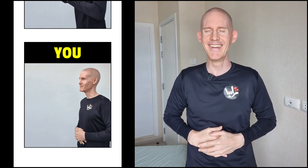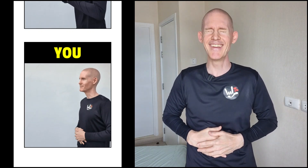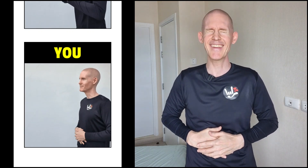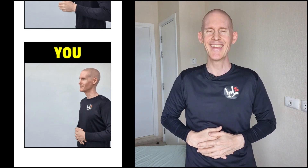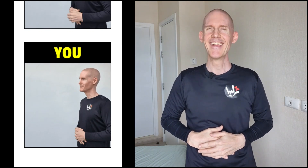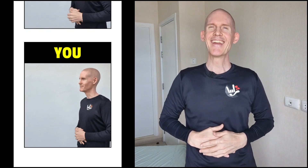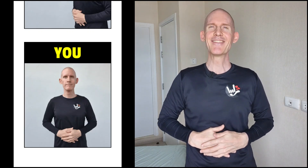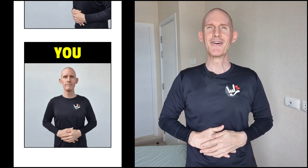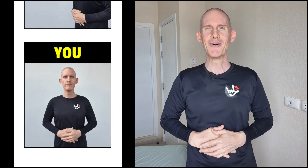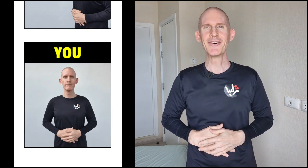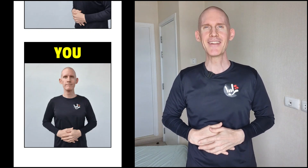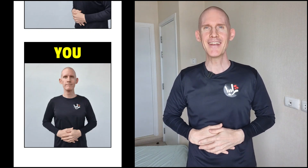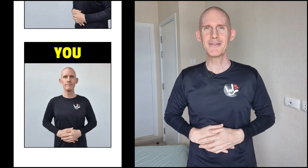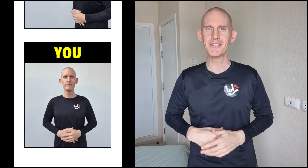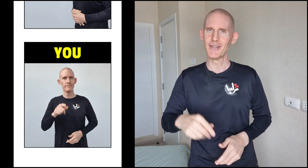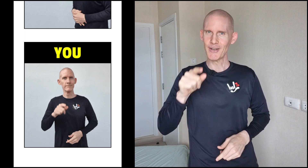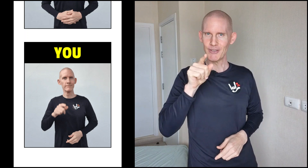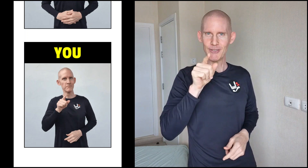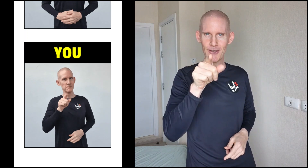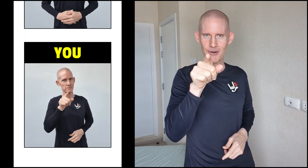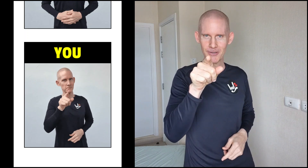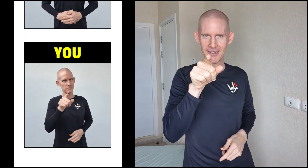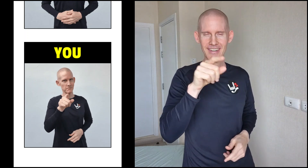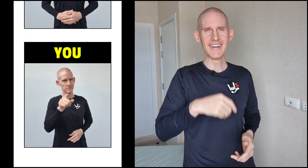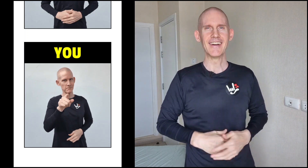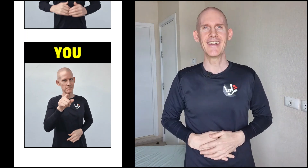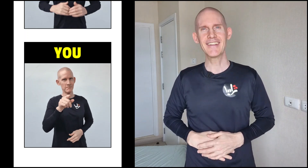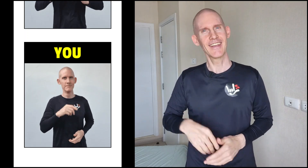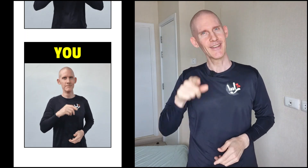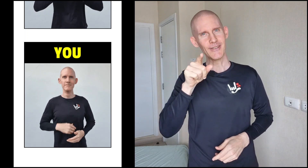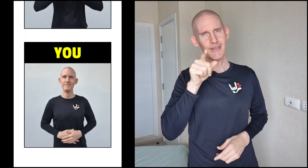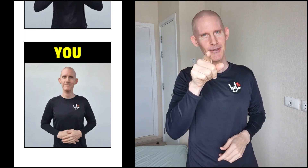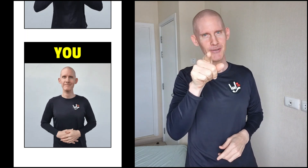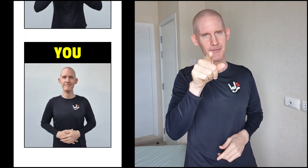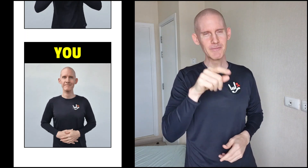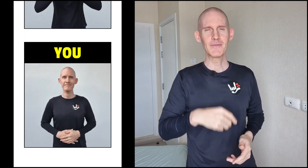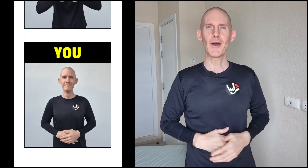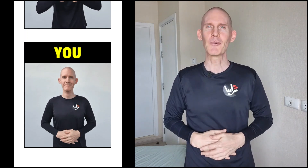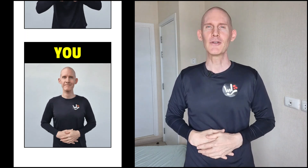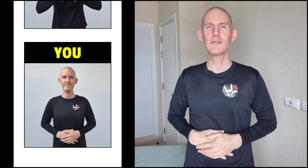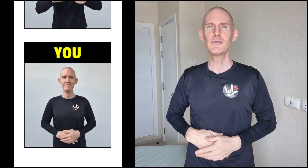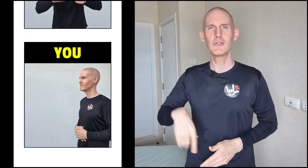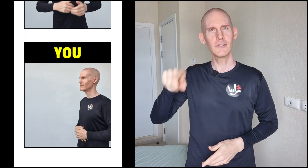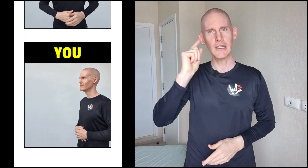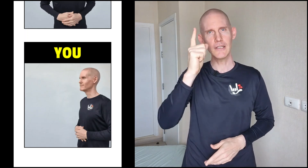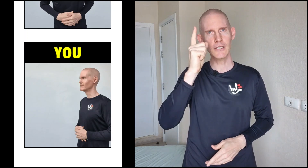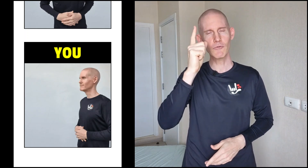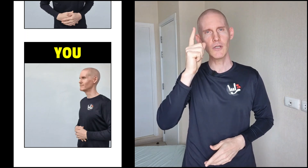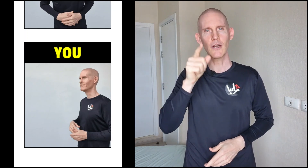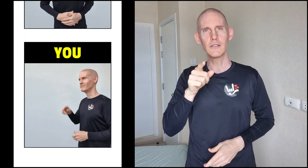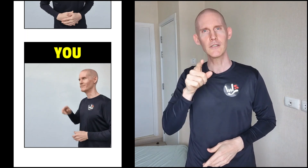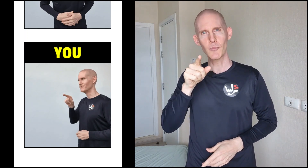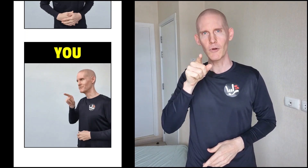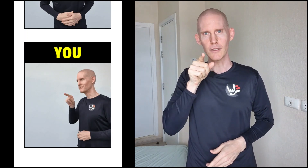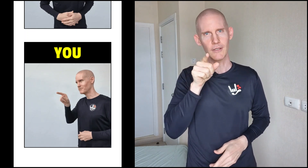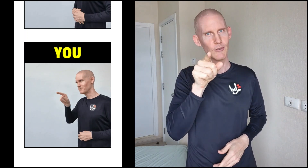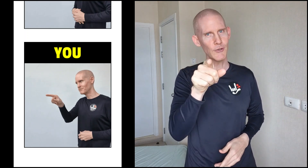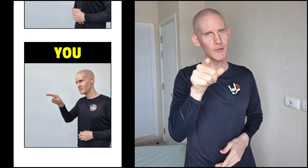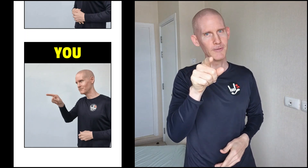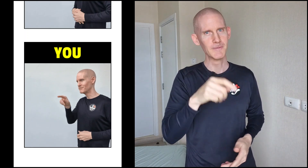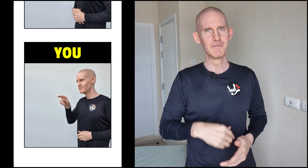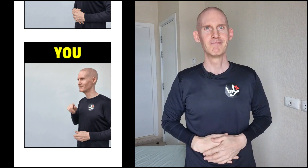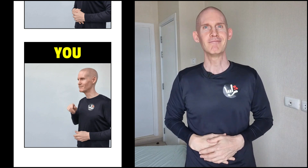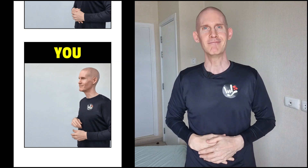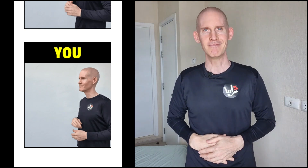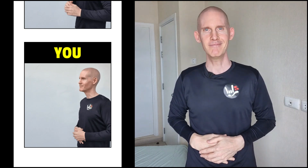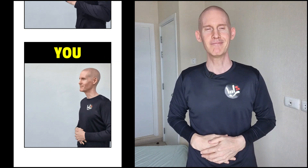sign in the whole language. You. All right, you. All we're going to do is use that index finger and just point.